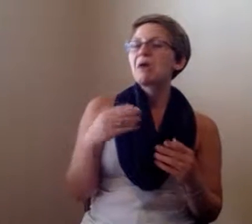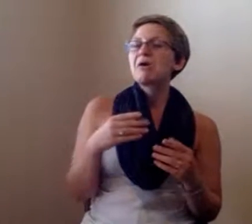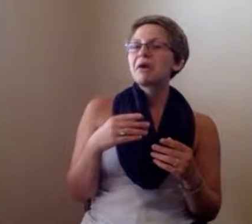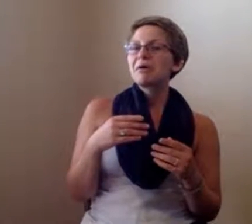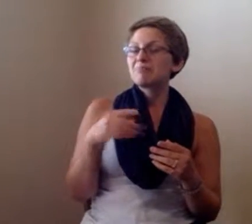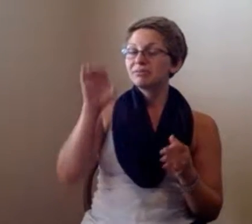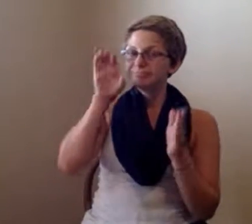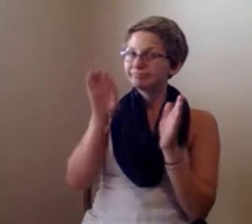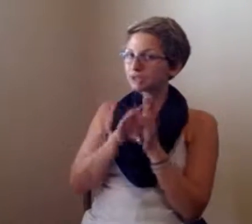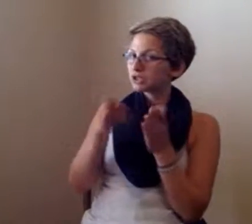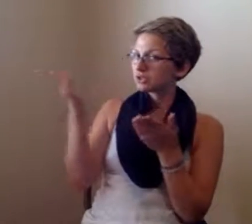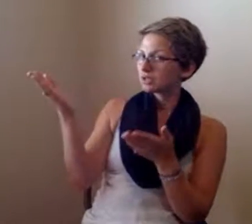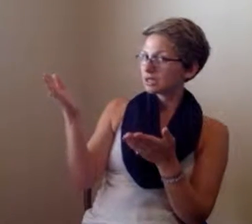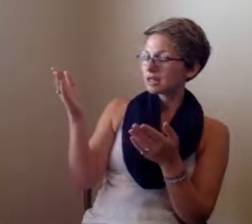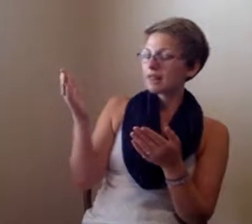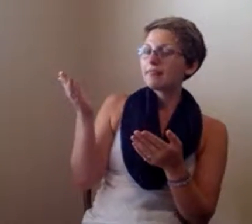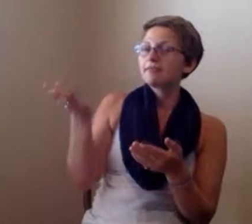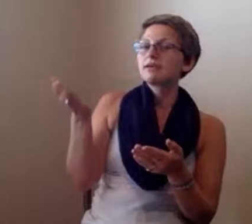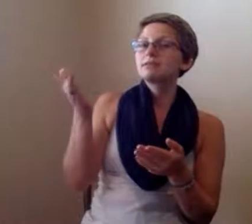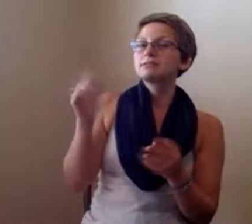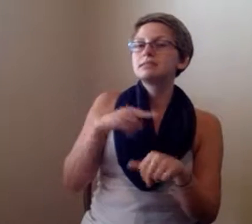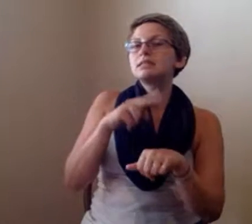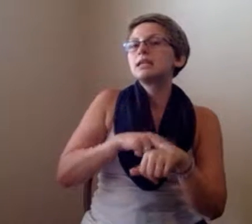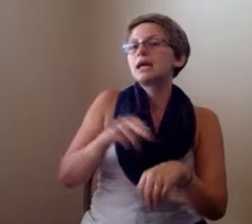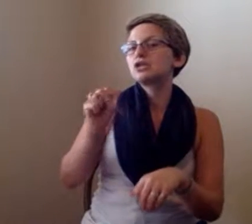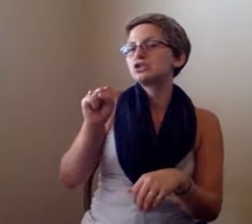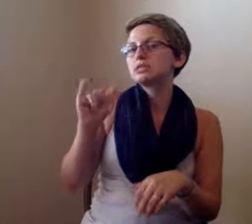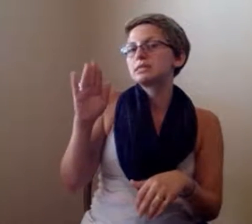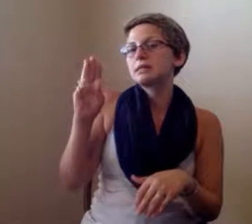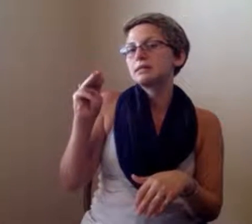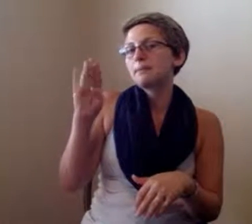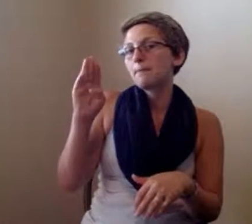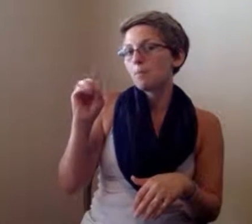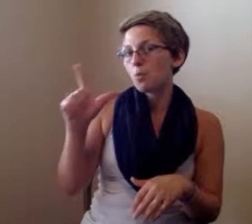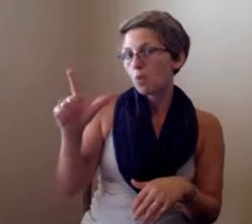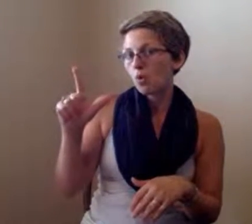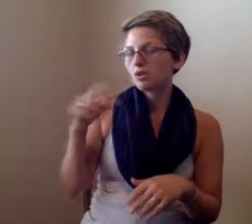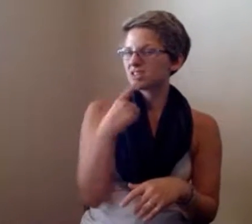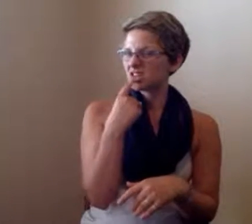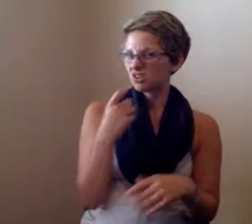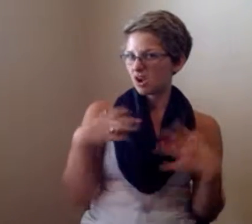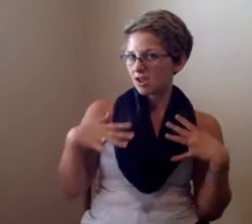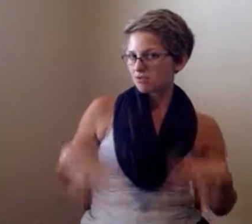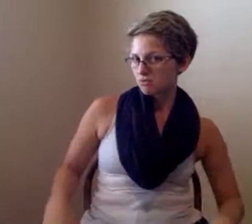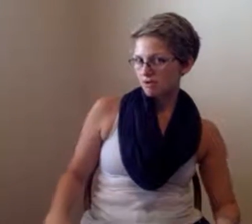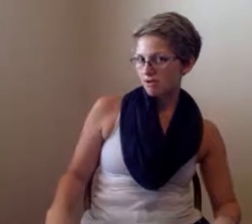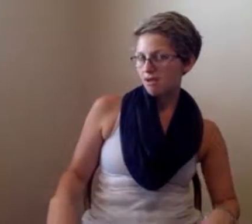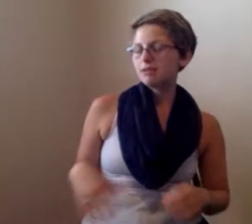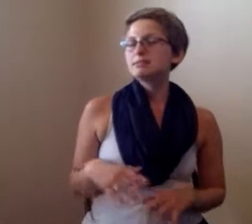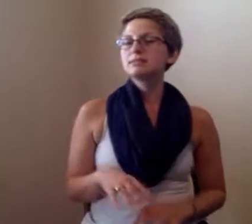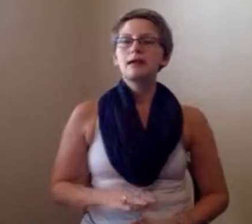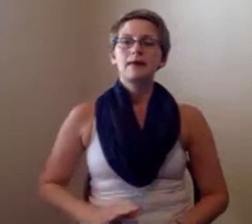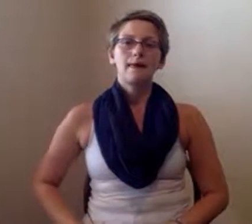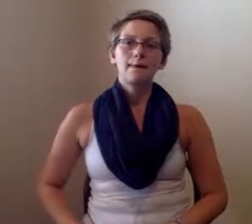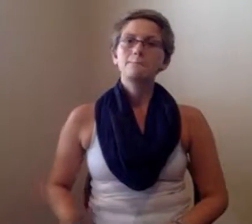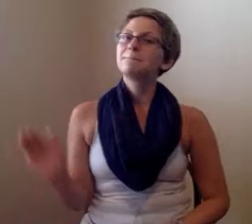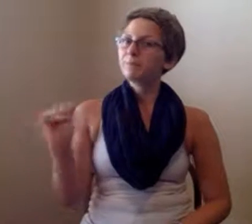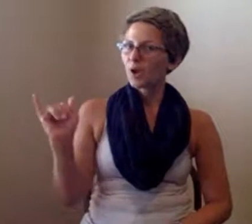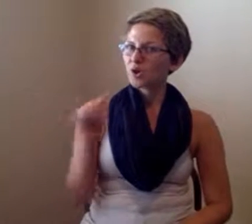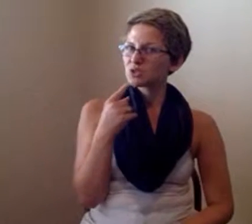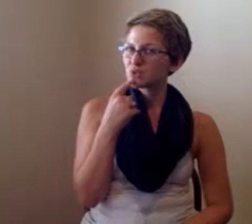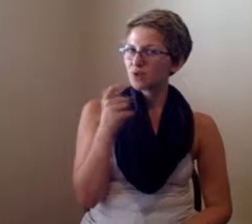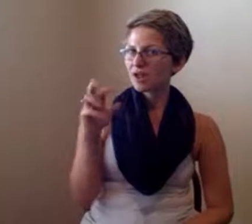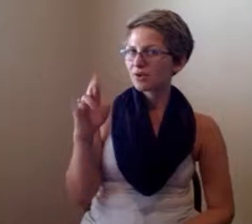the red heart dress to bring awareness for women with cardiovascular disease and try and get the message out there. Also, red ribbon sometimes